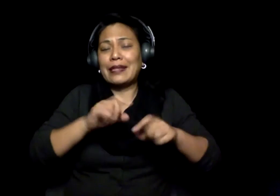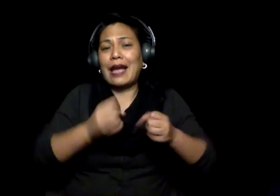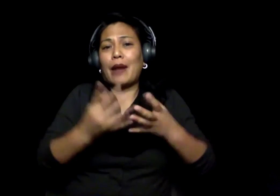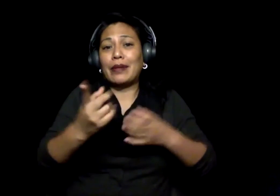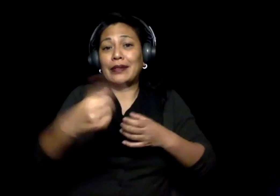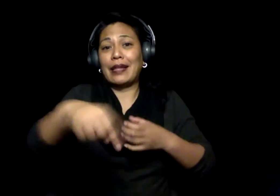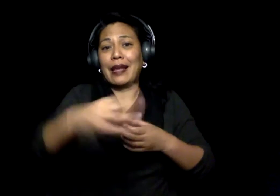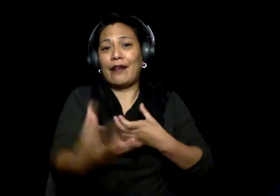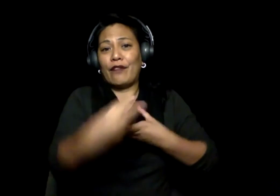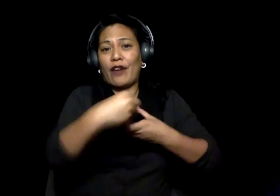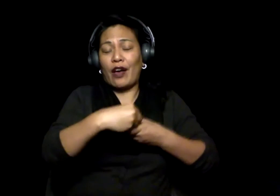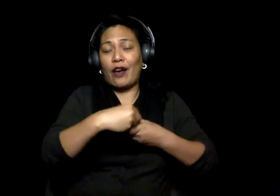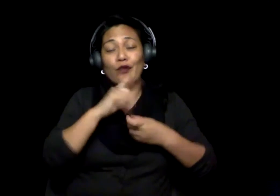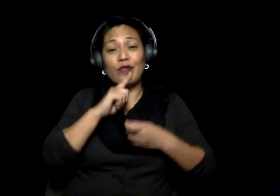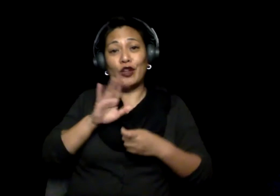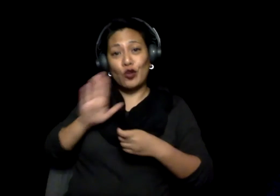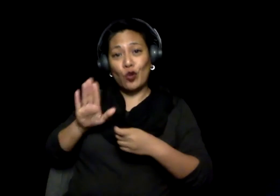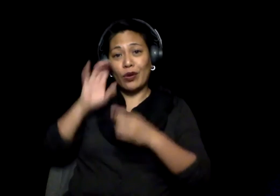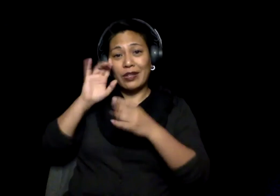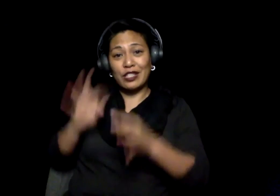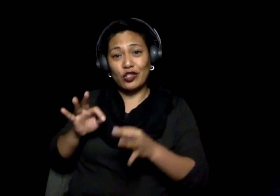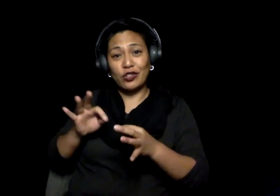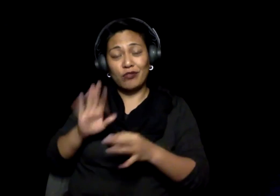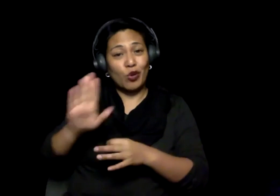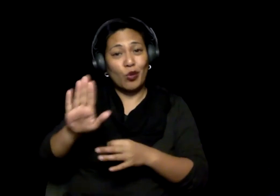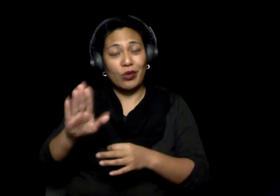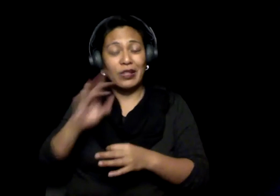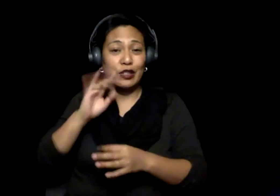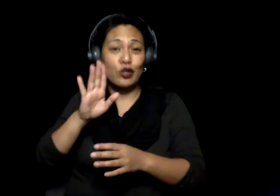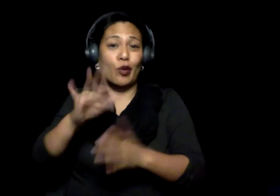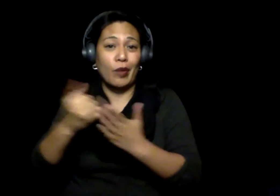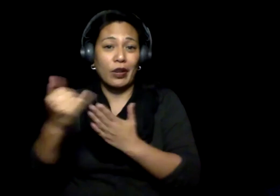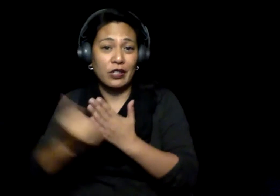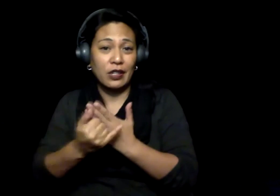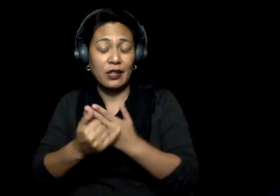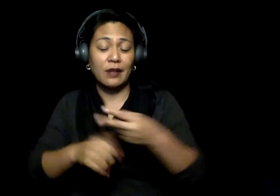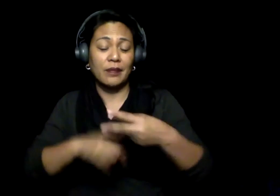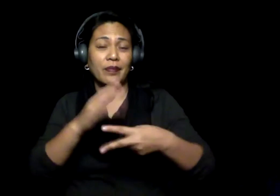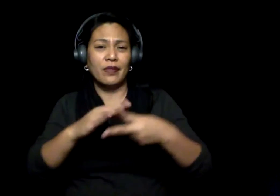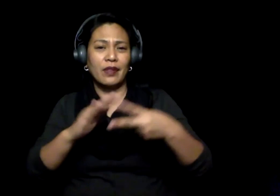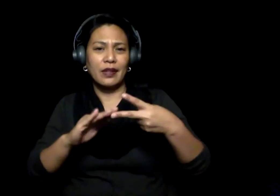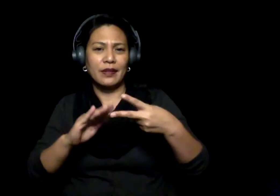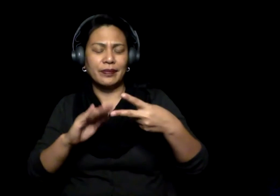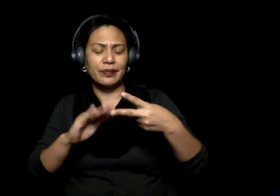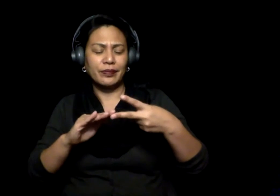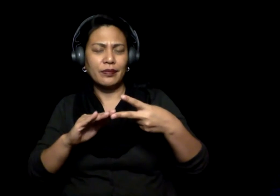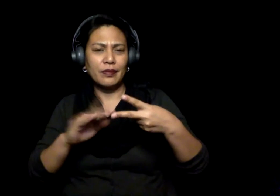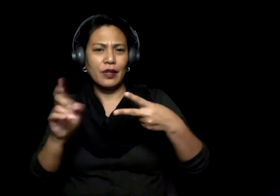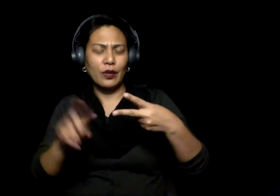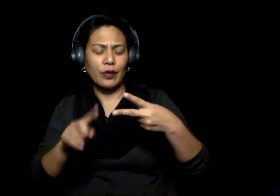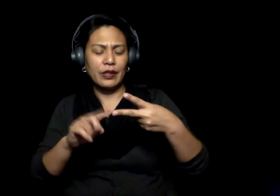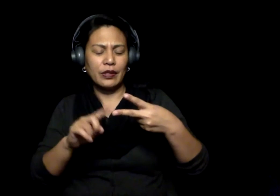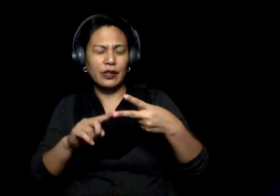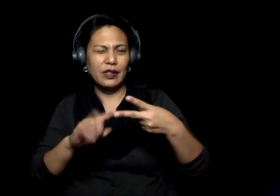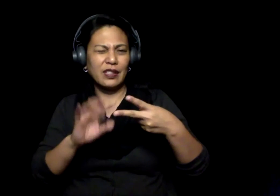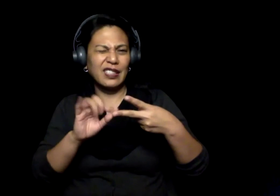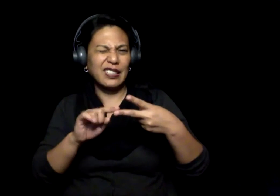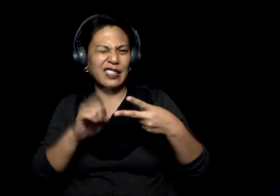It's up to you to decide that. It's totally okay to do that. And your second question was,